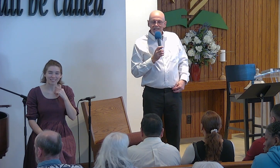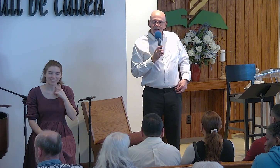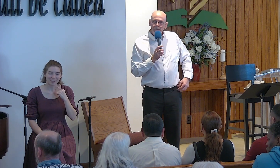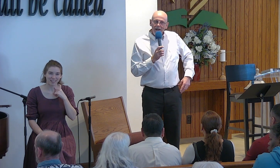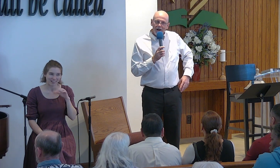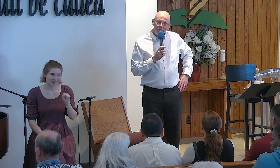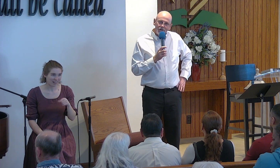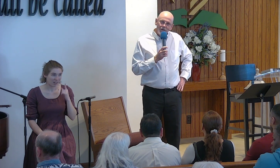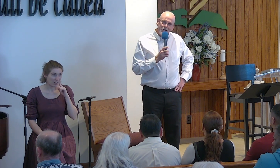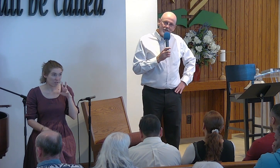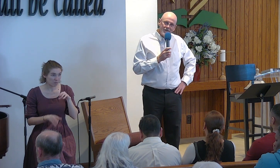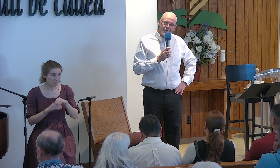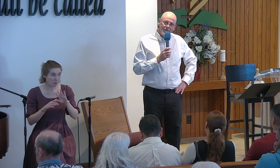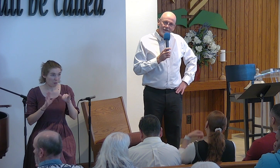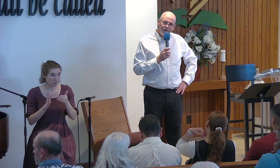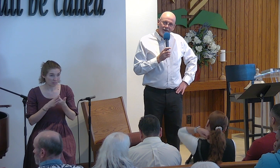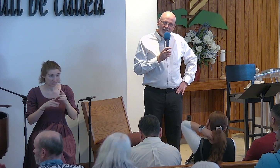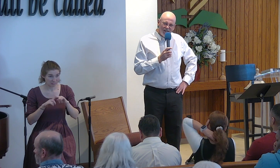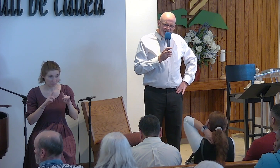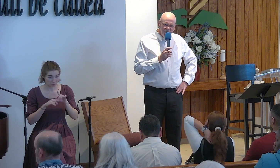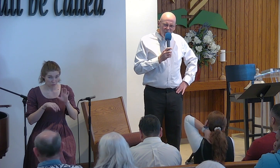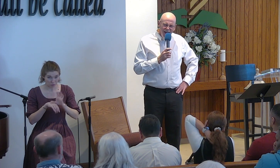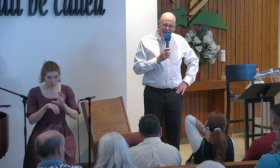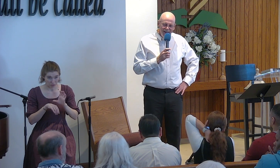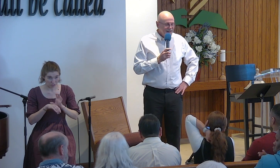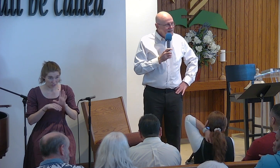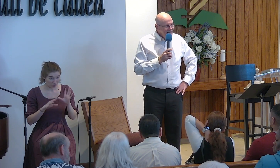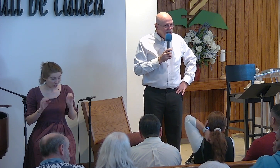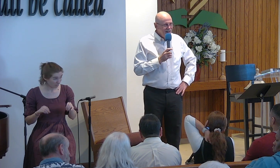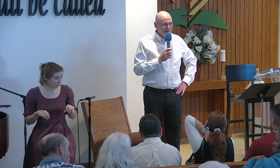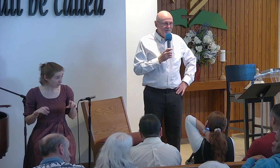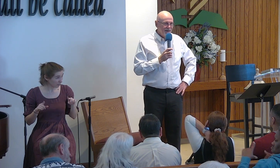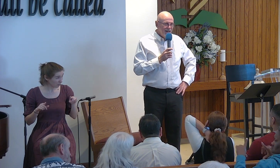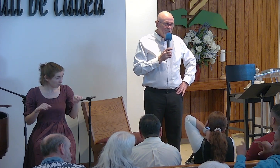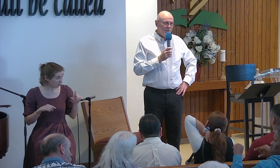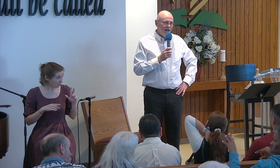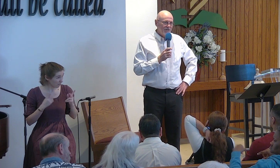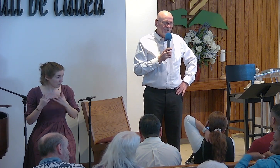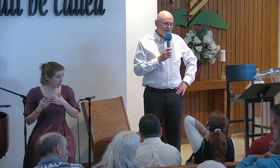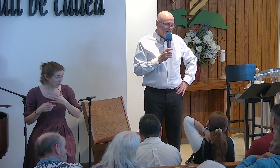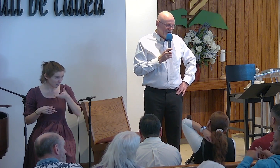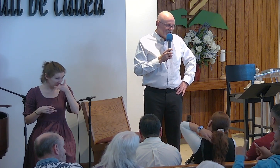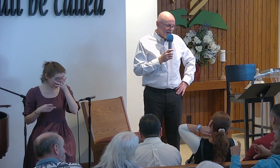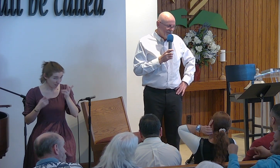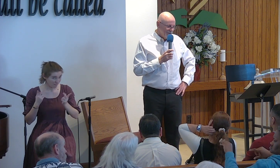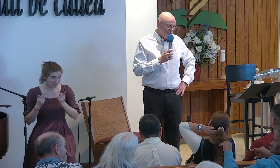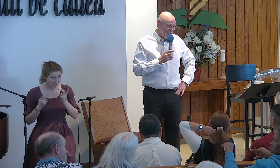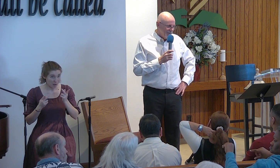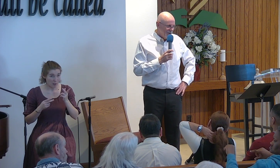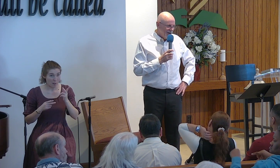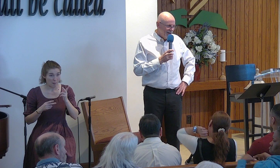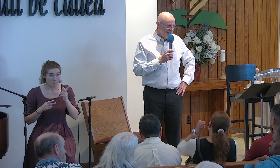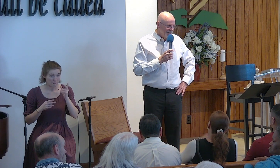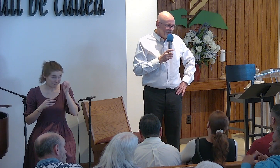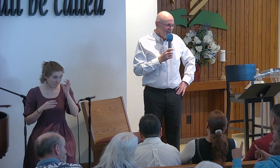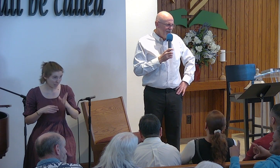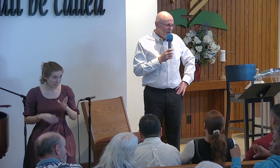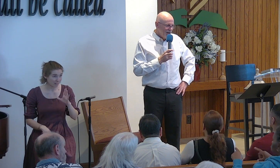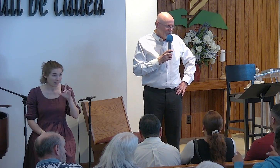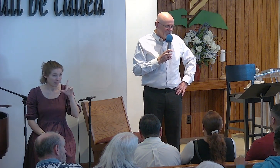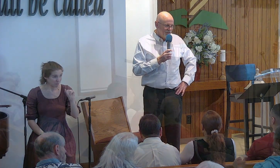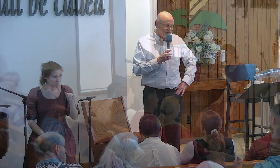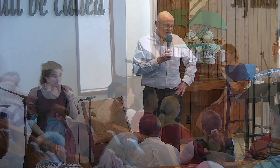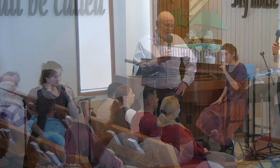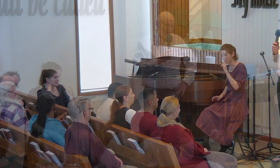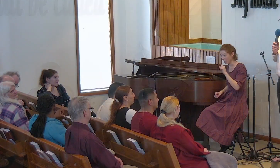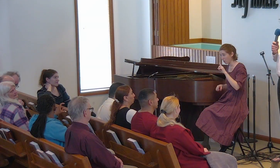And I said, I've been in all those churches. She goes, no way. I said, yeah. My dad was a pastor in Arkansas, Louisiana for a while. She goes, you can't be in all